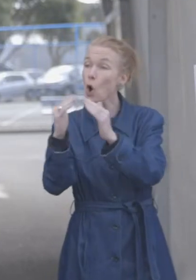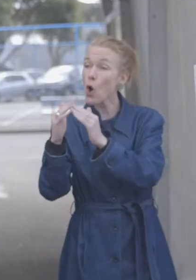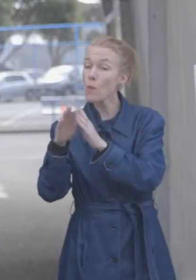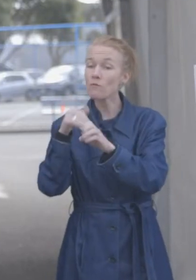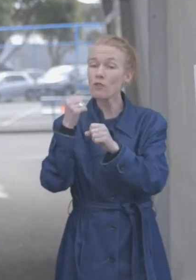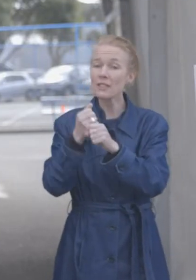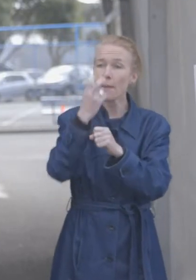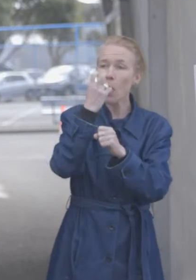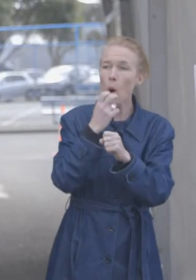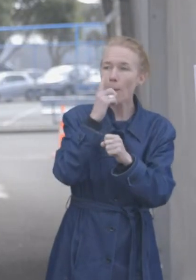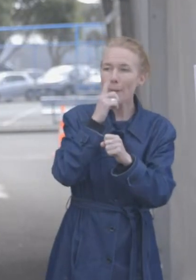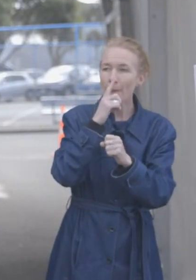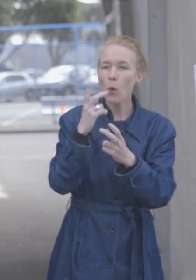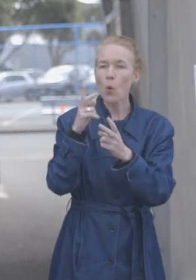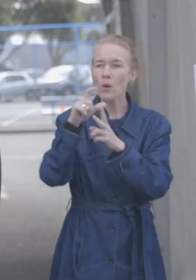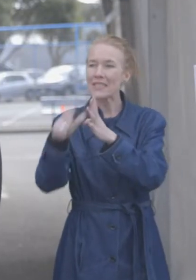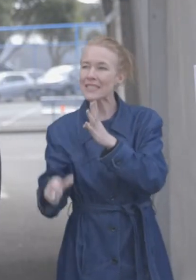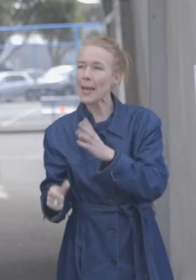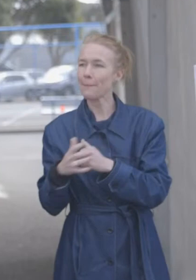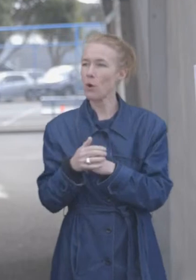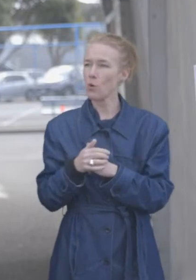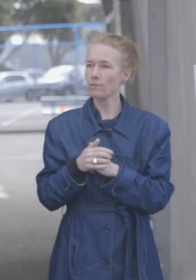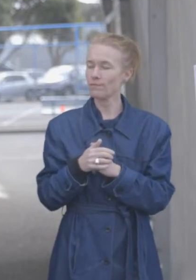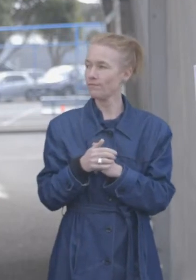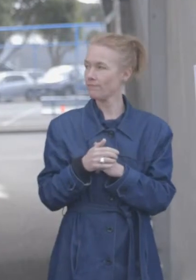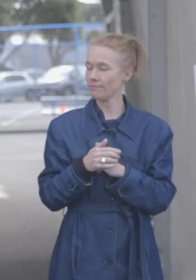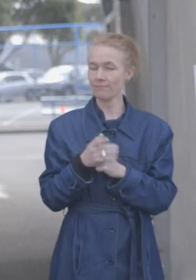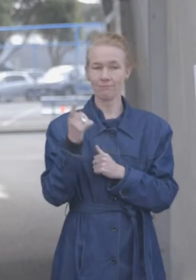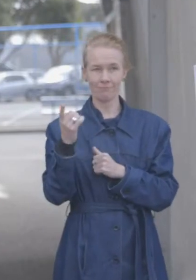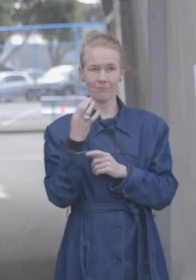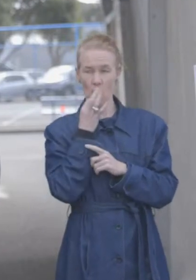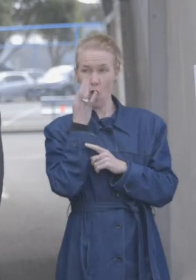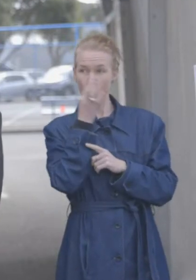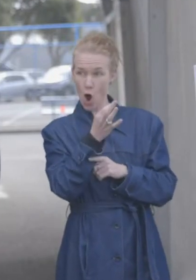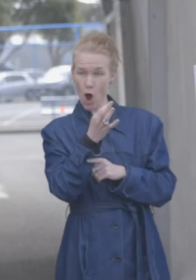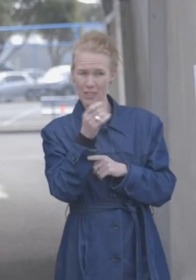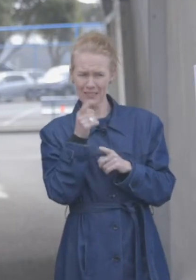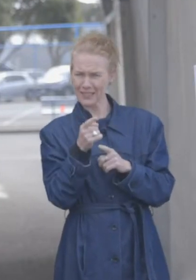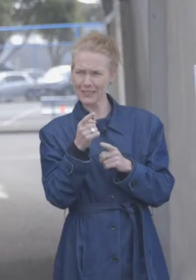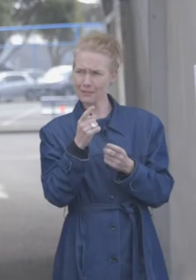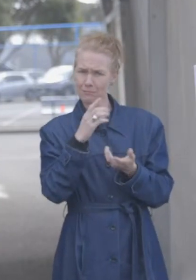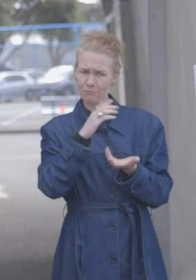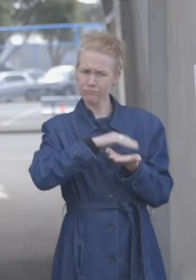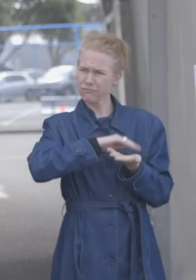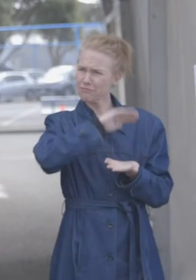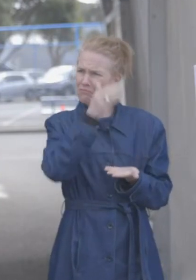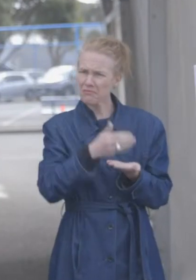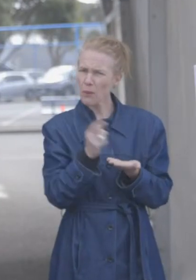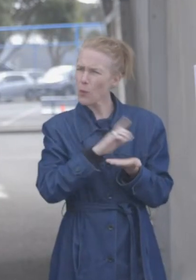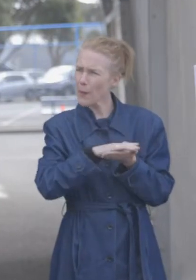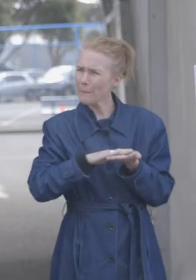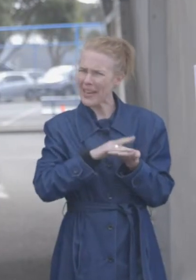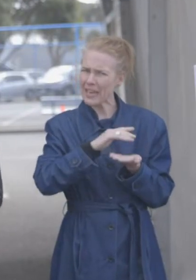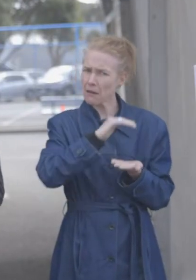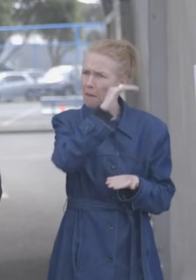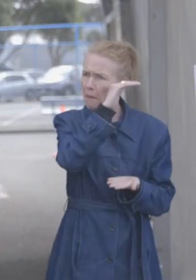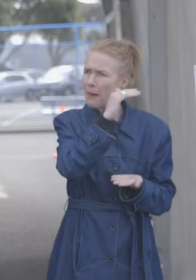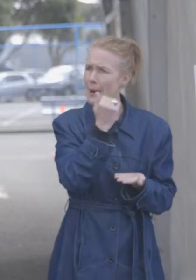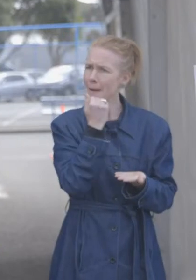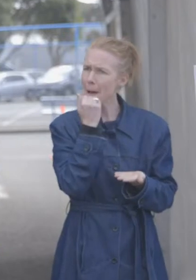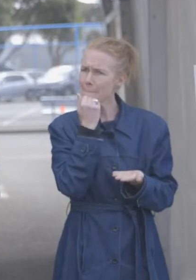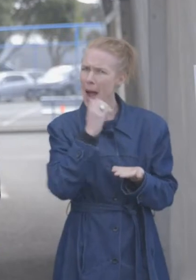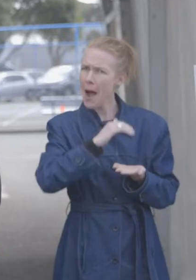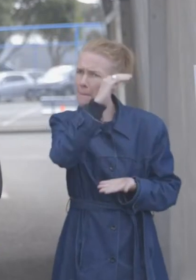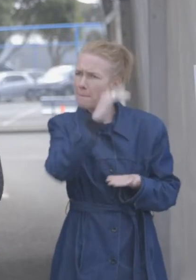with older people. I don't have numbers for the PPE at the moment, but we have a